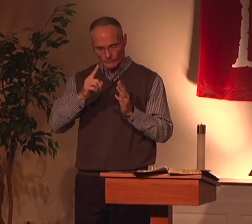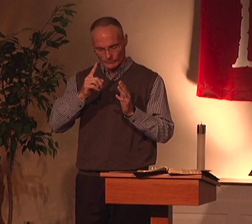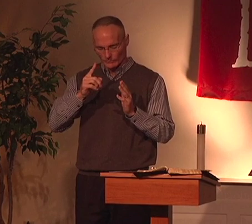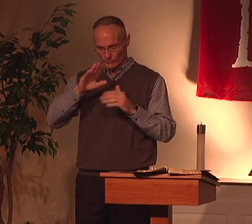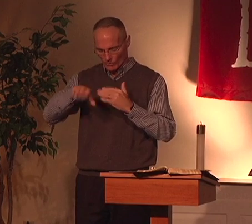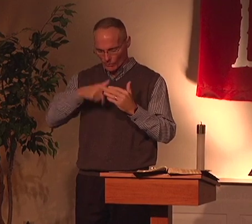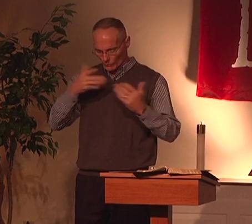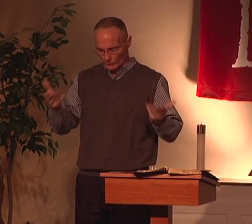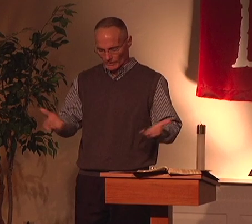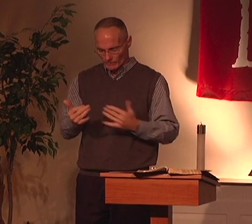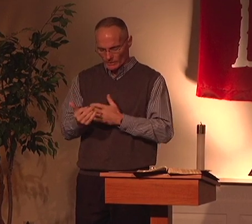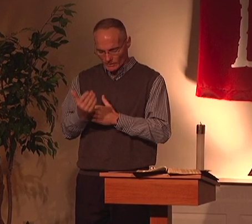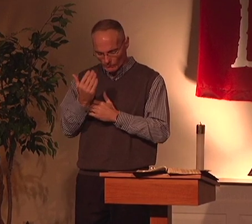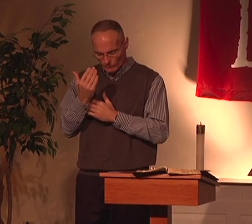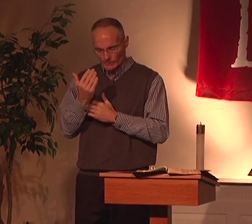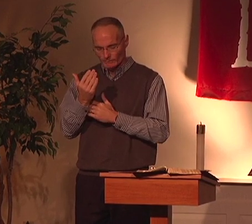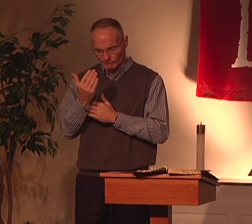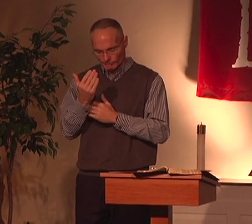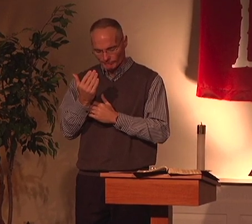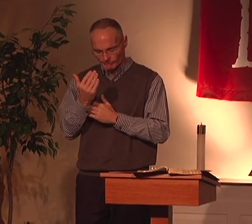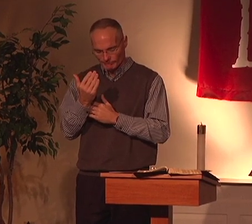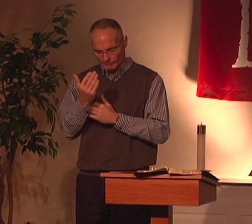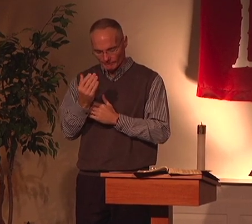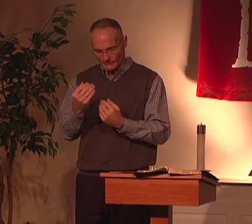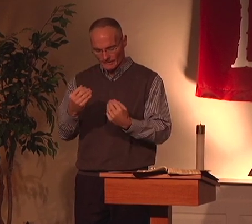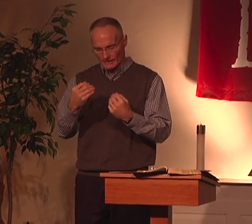We pray for all those Who are here this morning